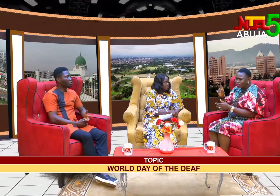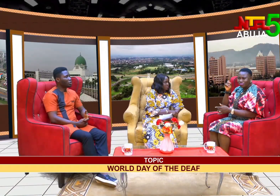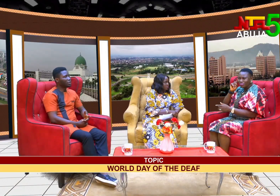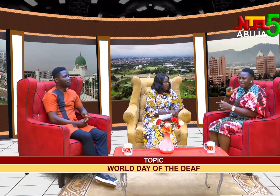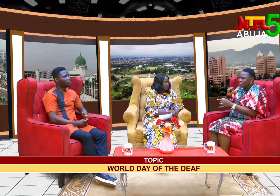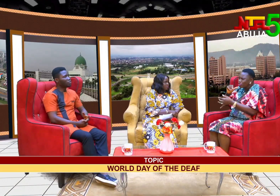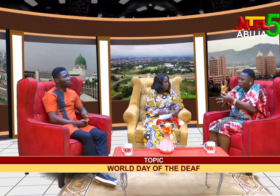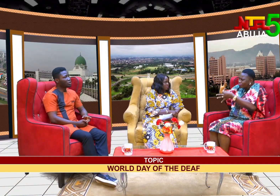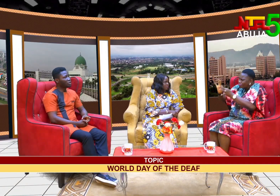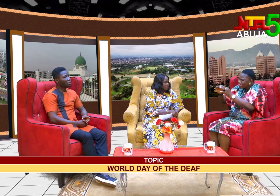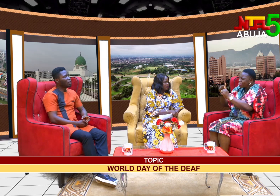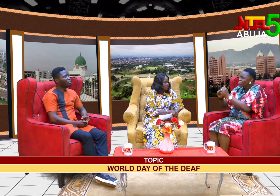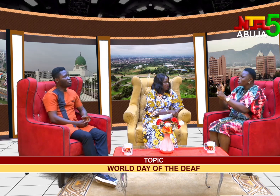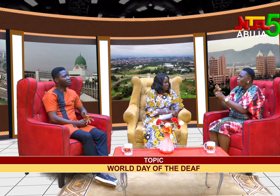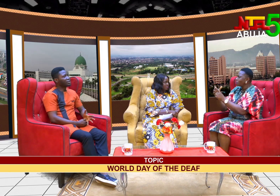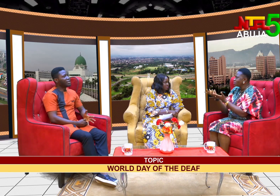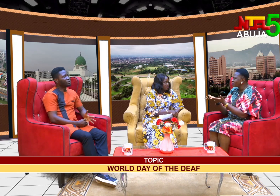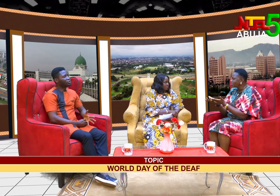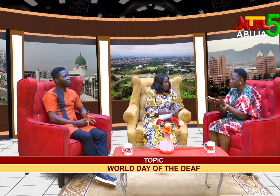there is someone knocking, but that does not give